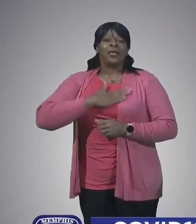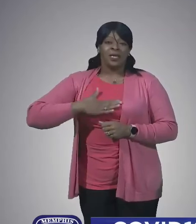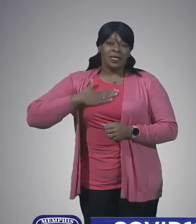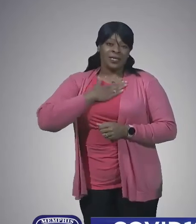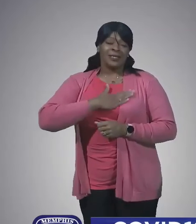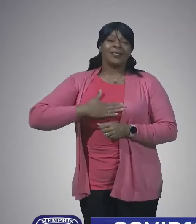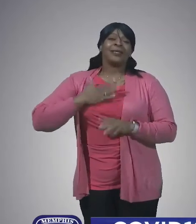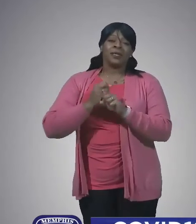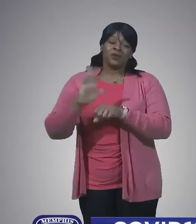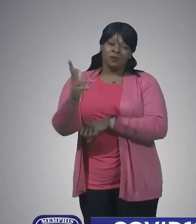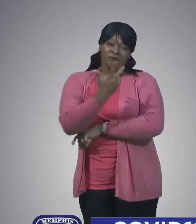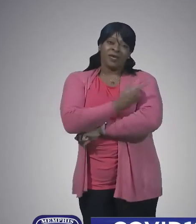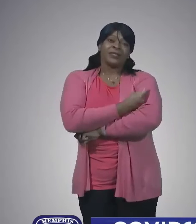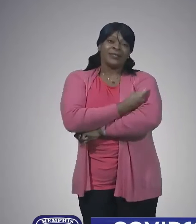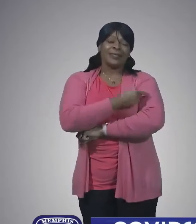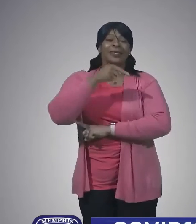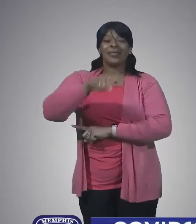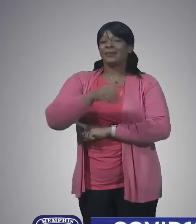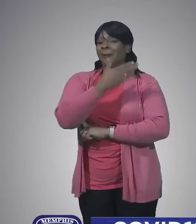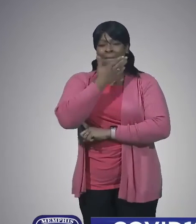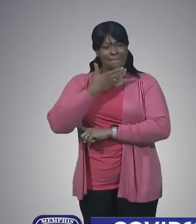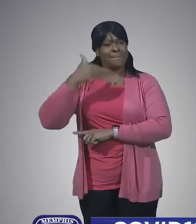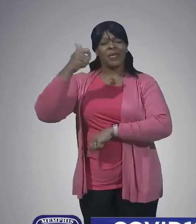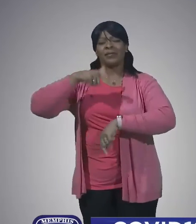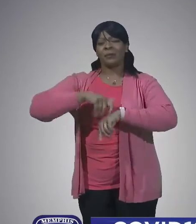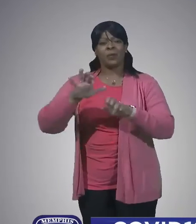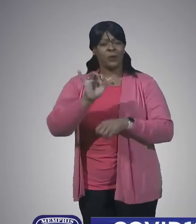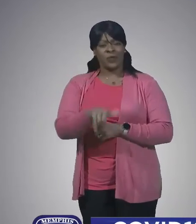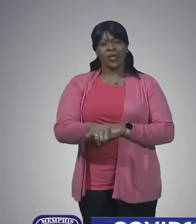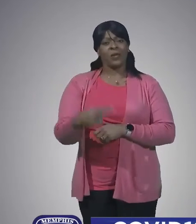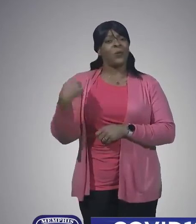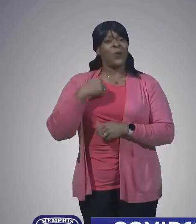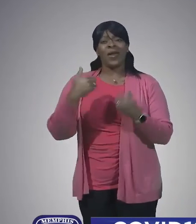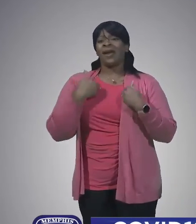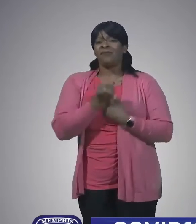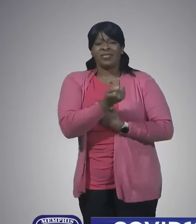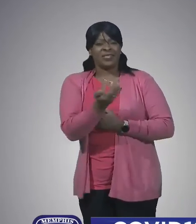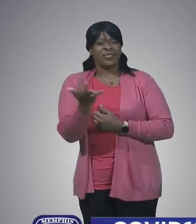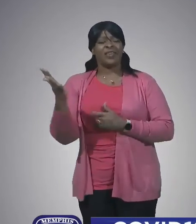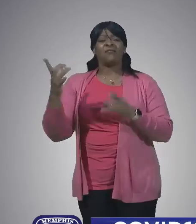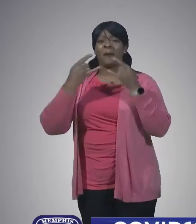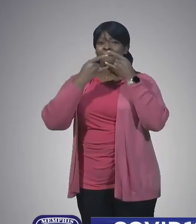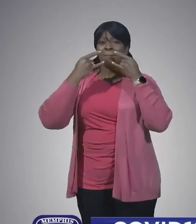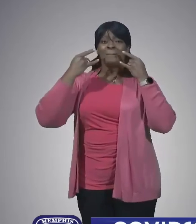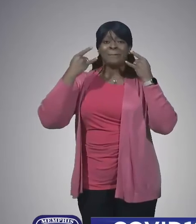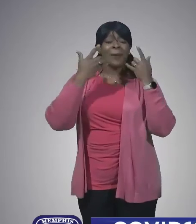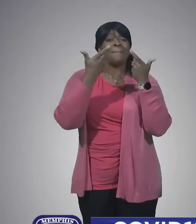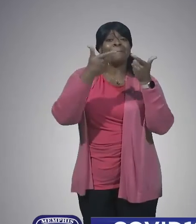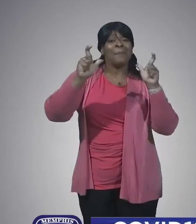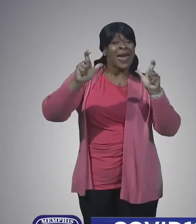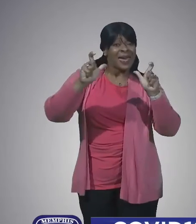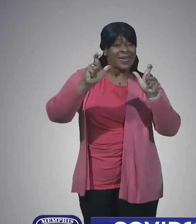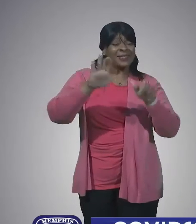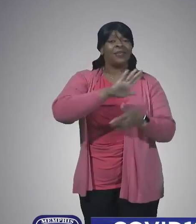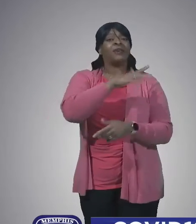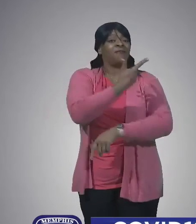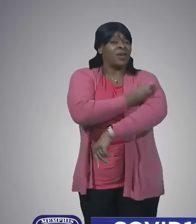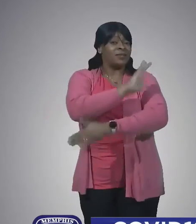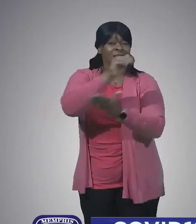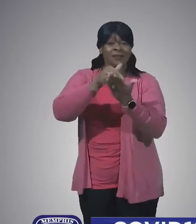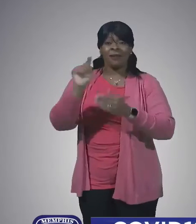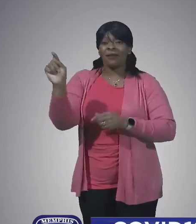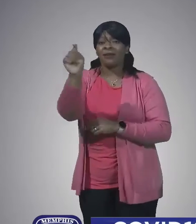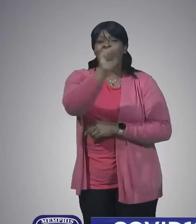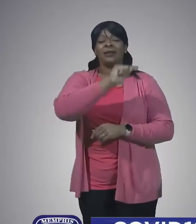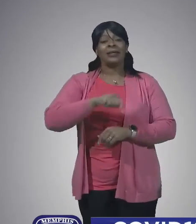get vaccinated. This is the best time to do it. We have several mass vaccination sites that you can go to.